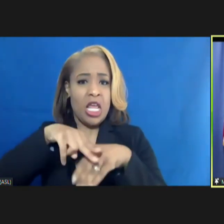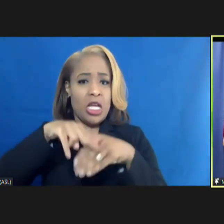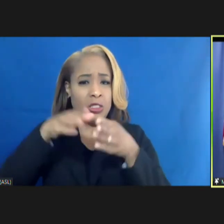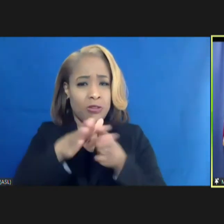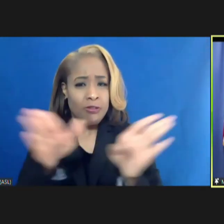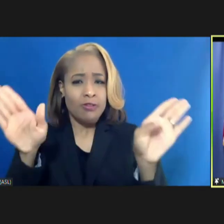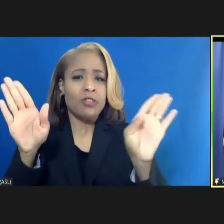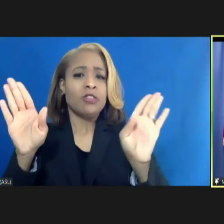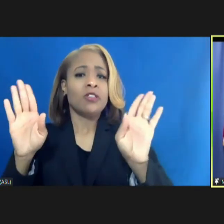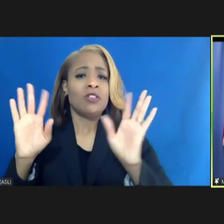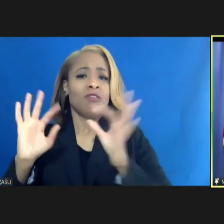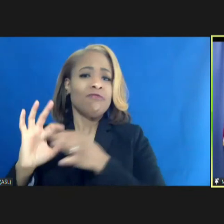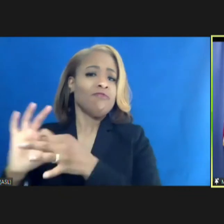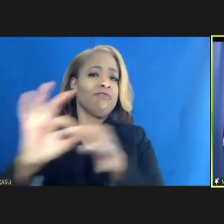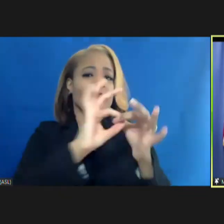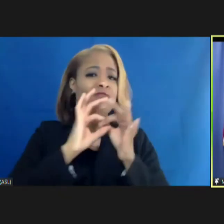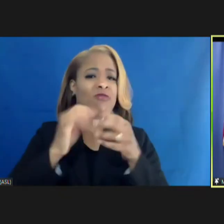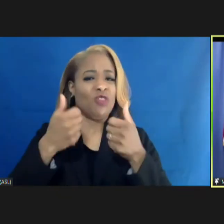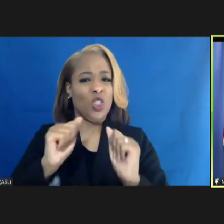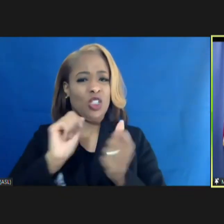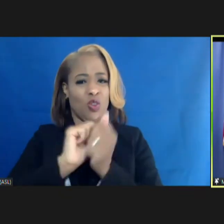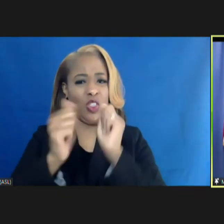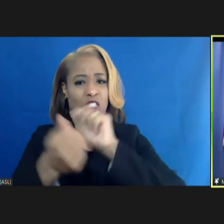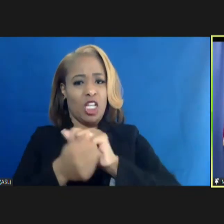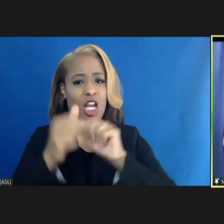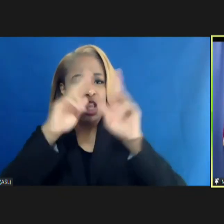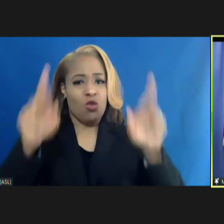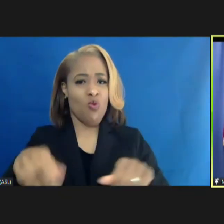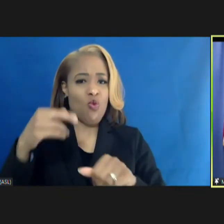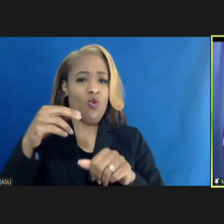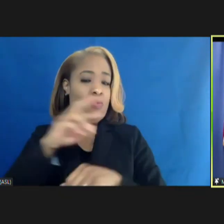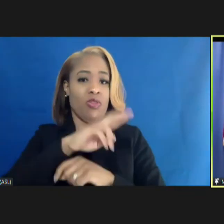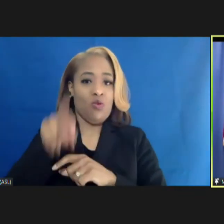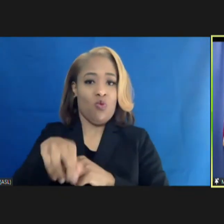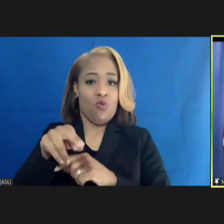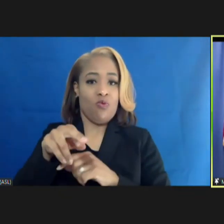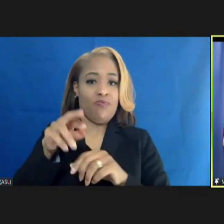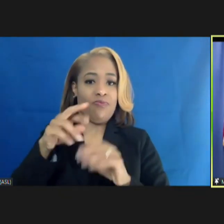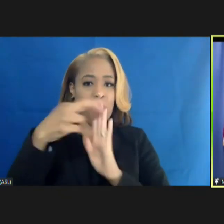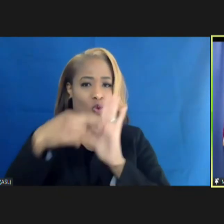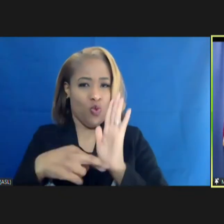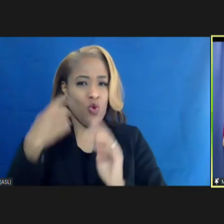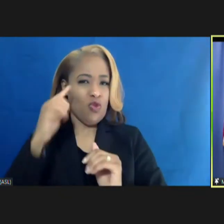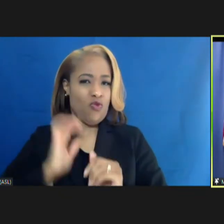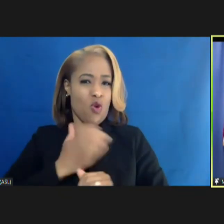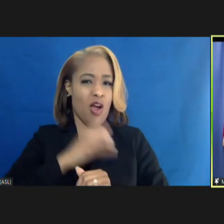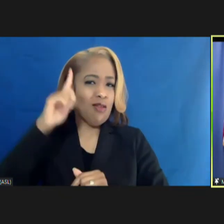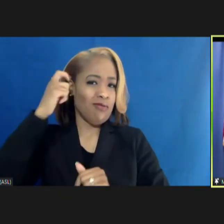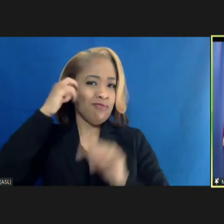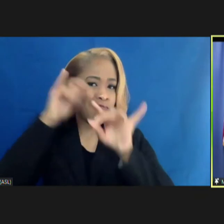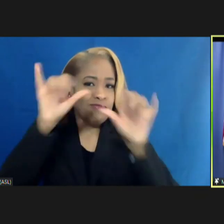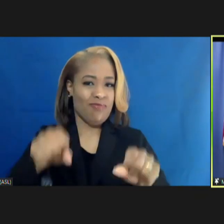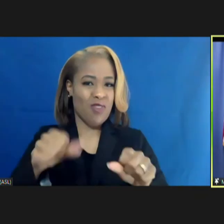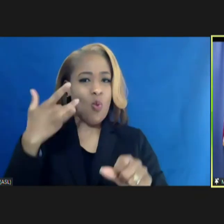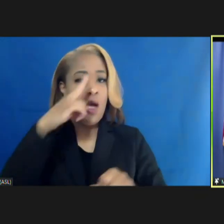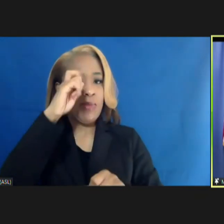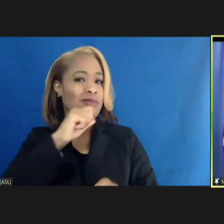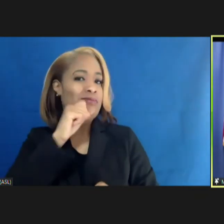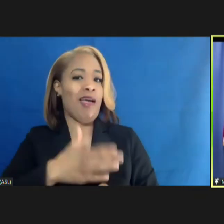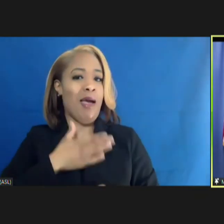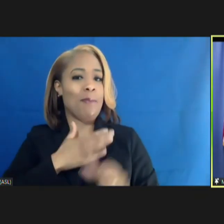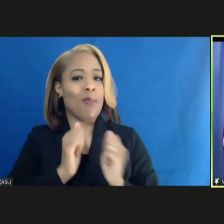and highly partisan attempt to change the rules of democracy and make it harder for people to vote because they are unhappy with the results of last year's